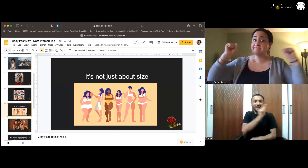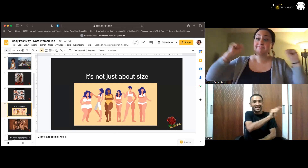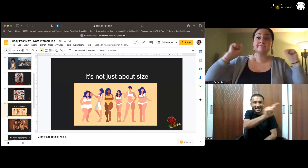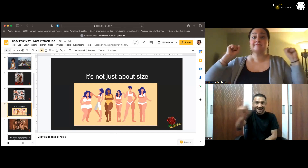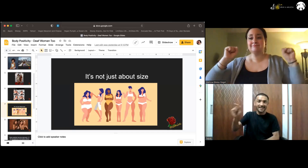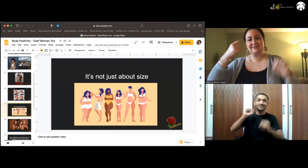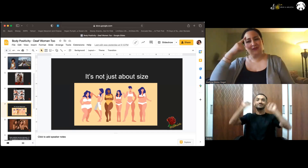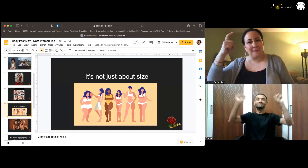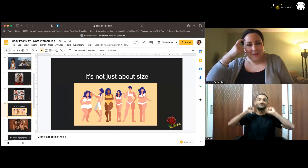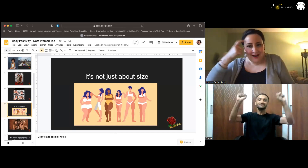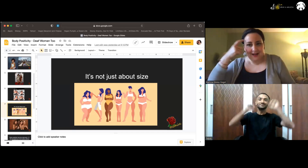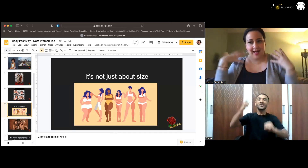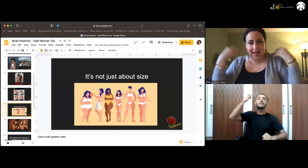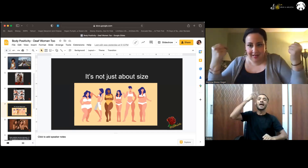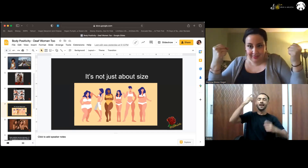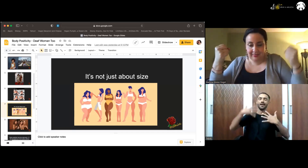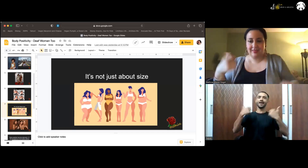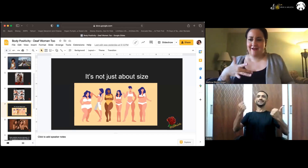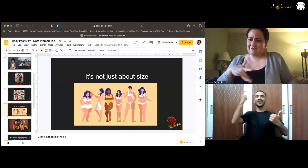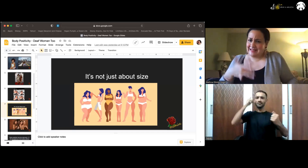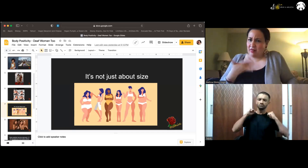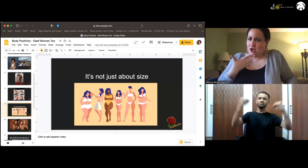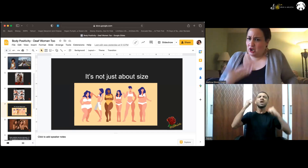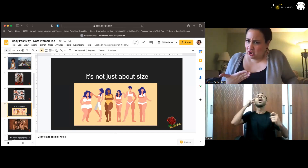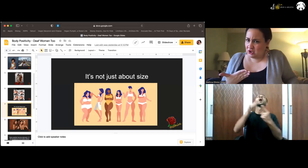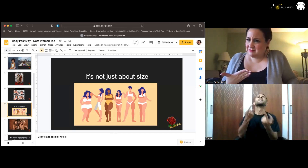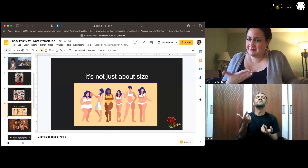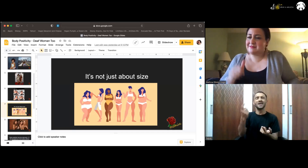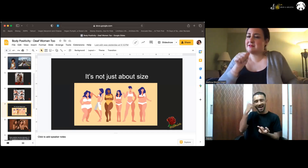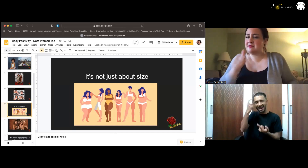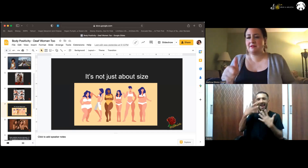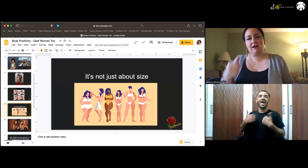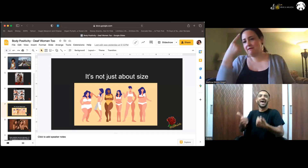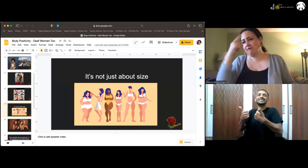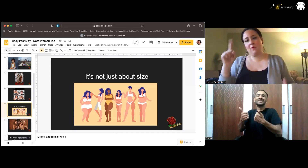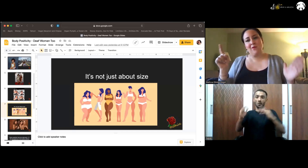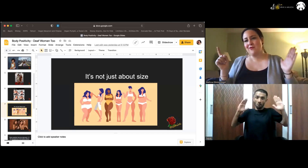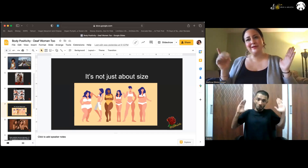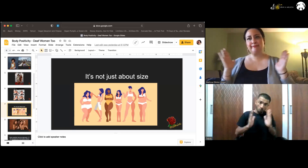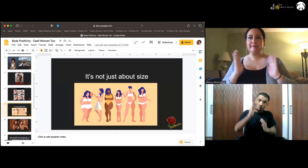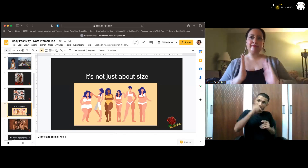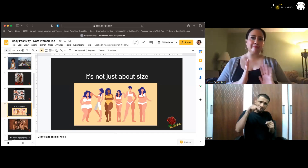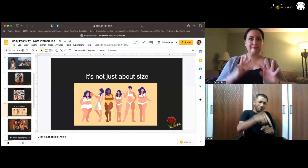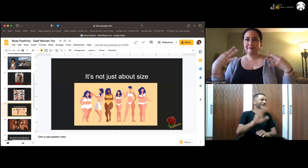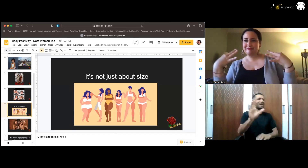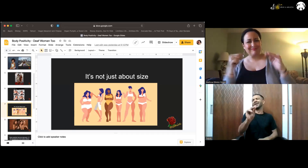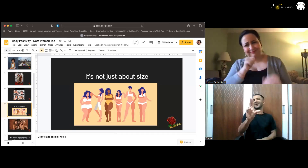And this is what I looked upon the people around me, and I thought that this will